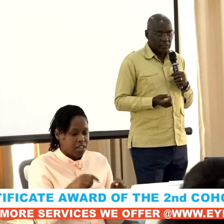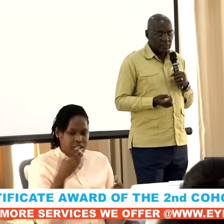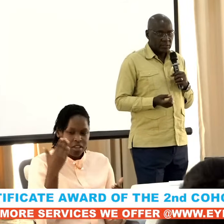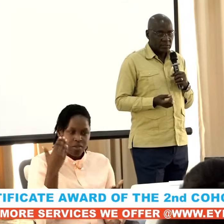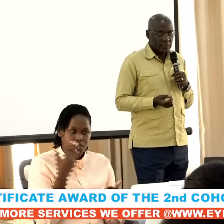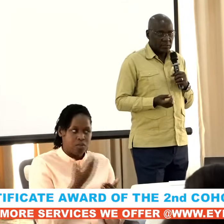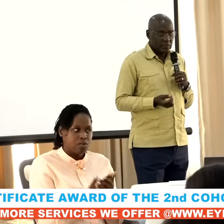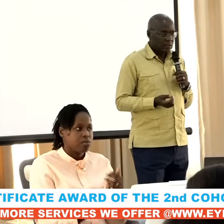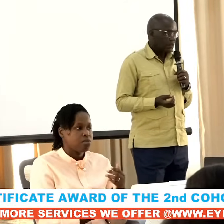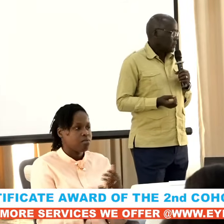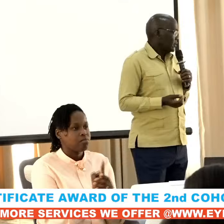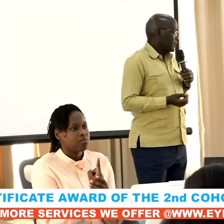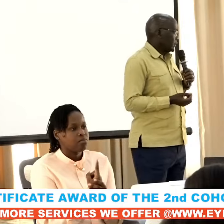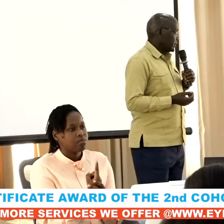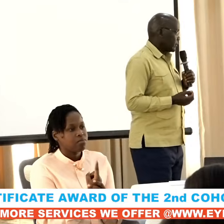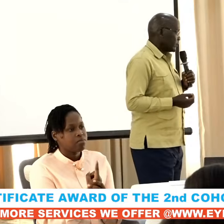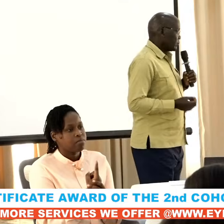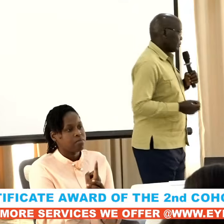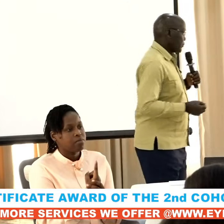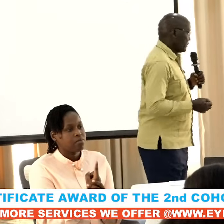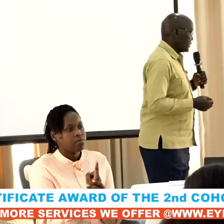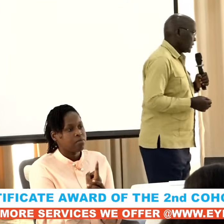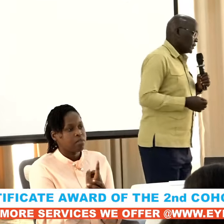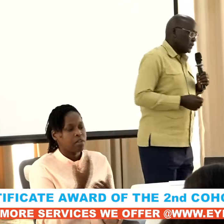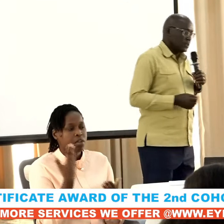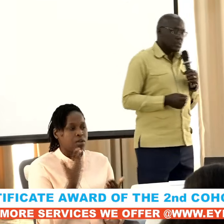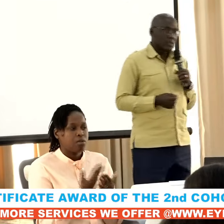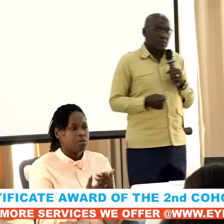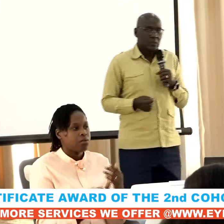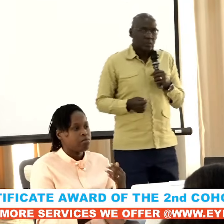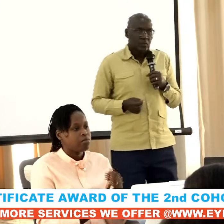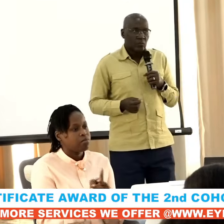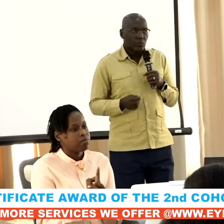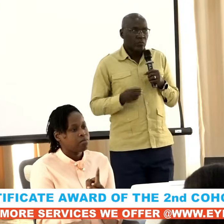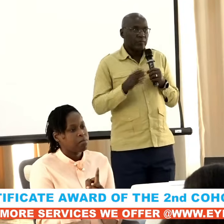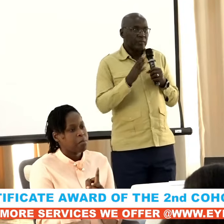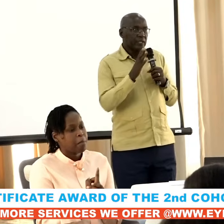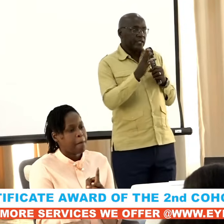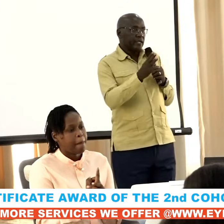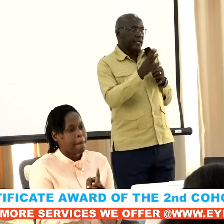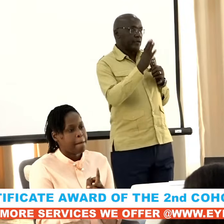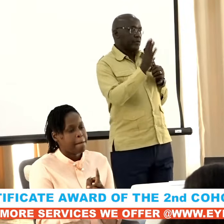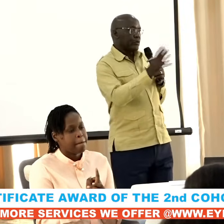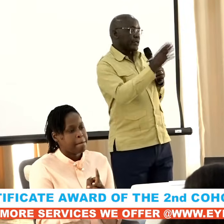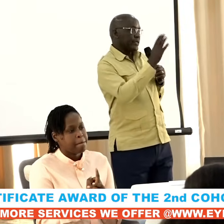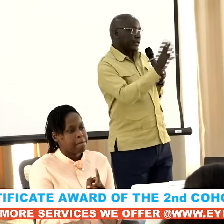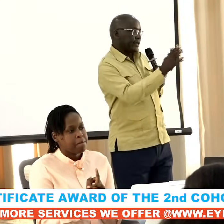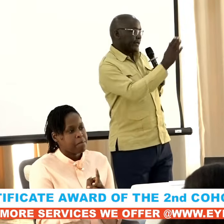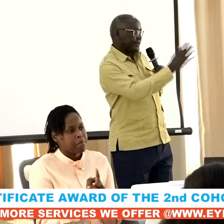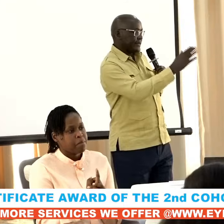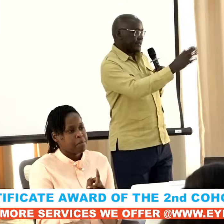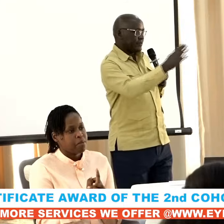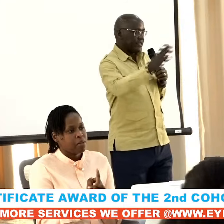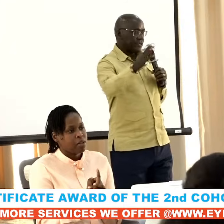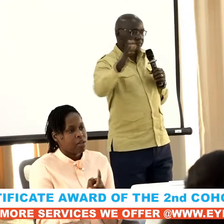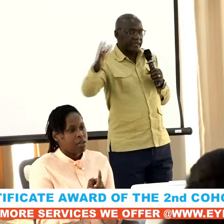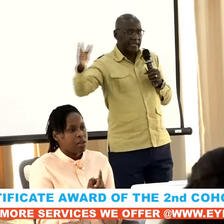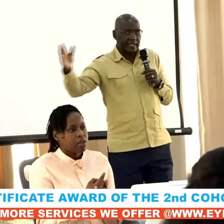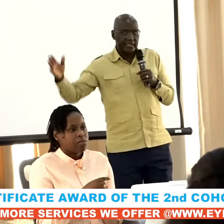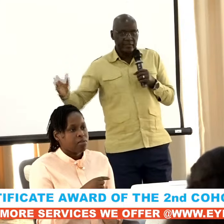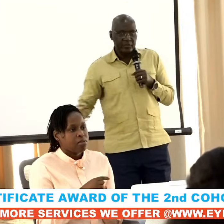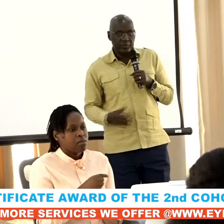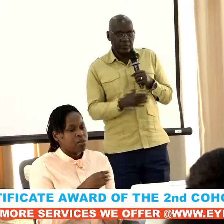opportunity. It's a great opportunity. We've been looking at